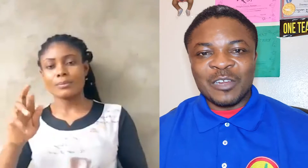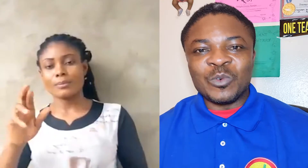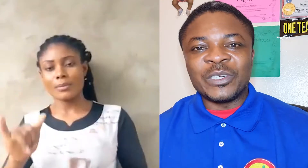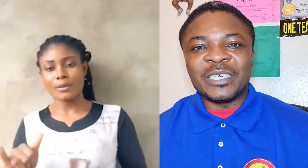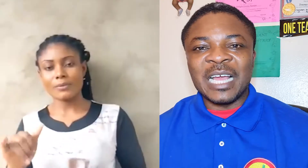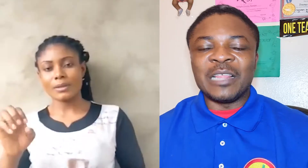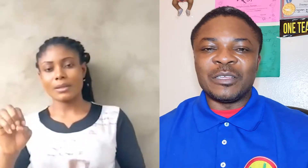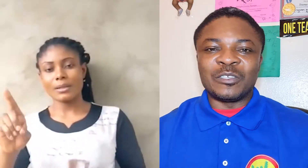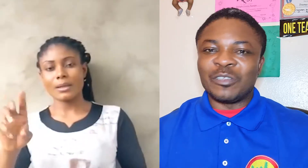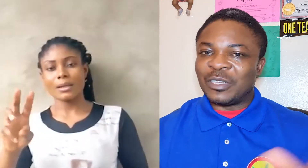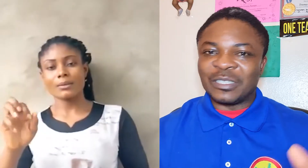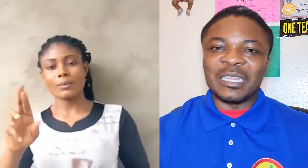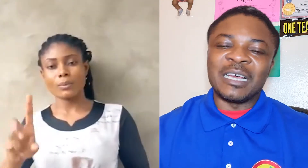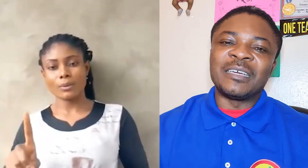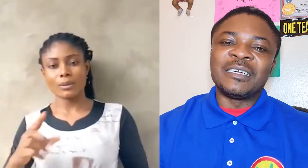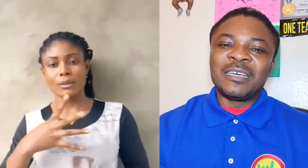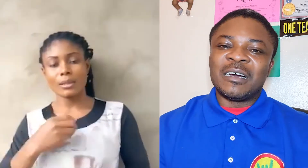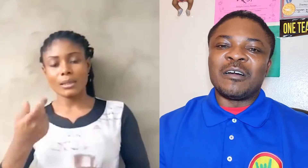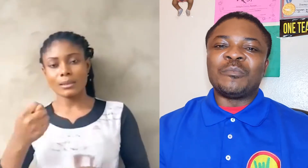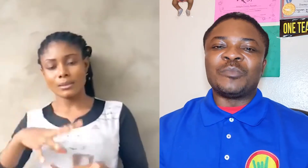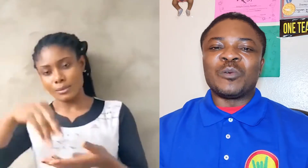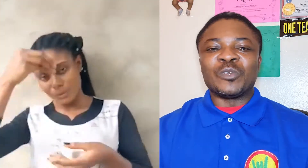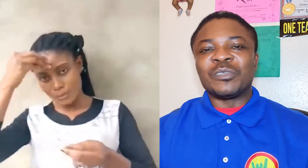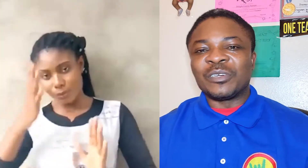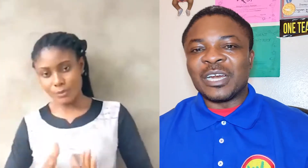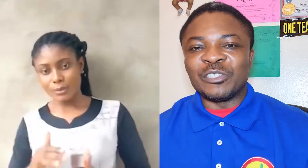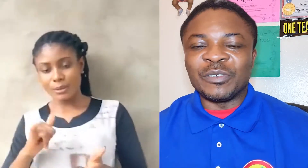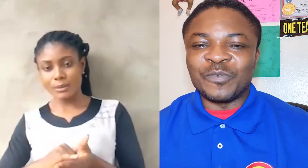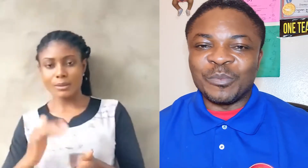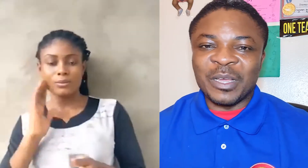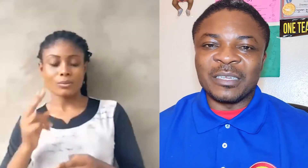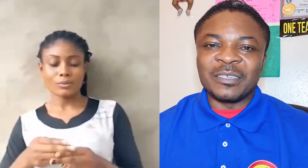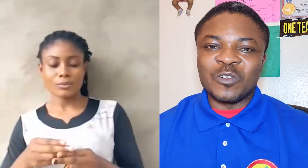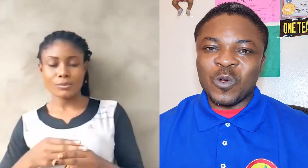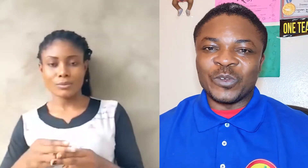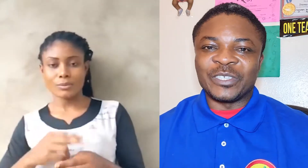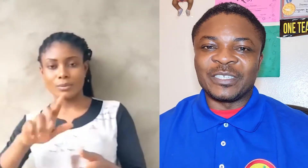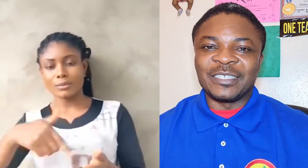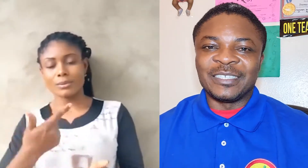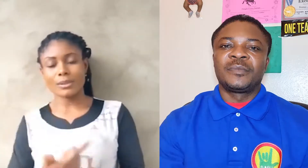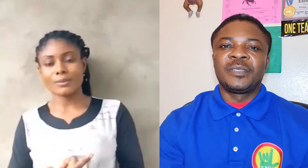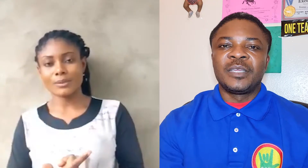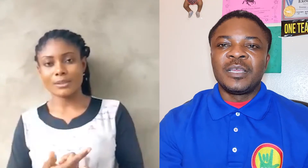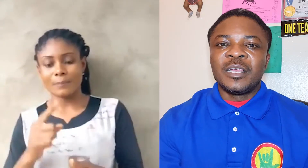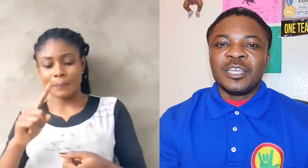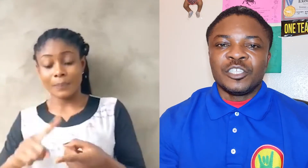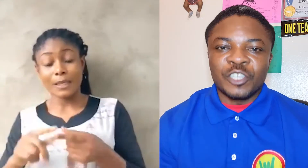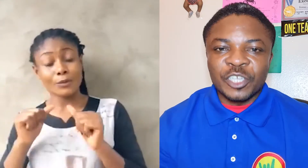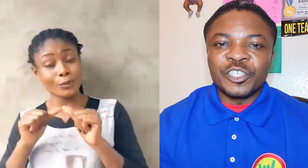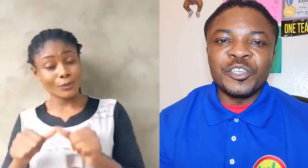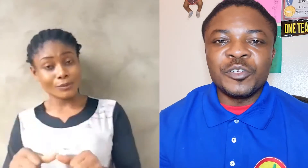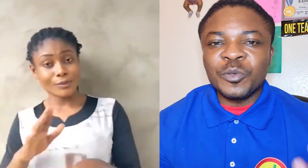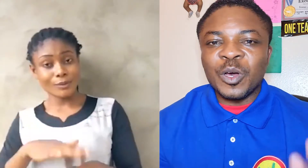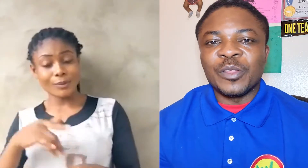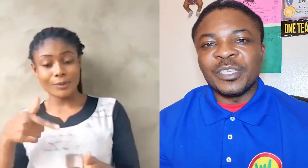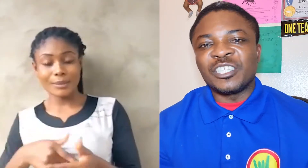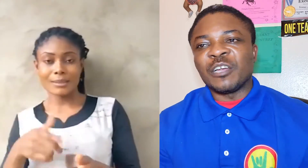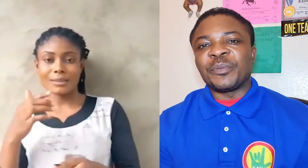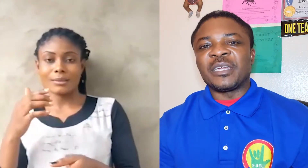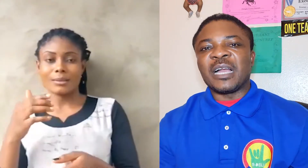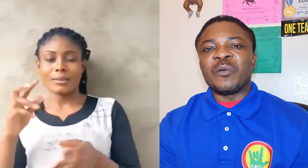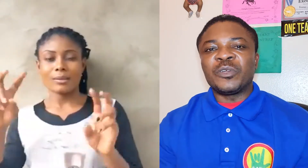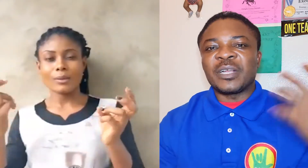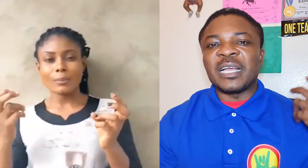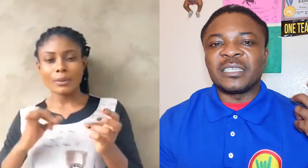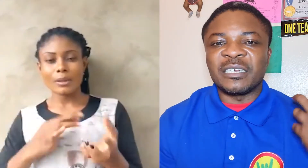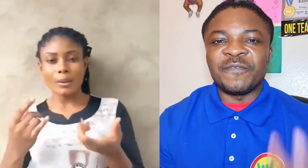Mary Edward and the students that will soon graduate from that course. To continue on this